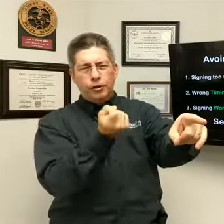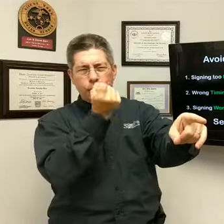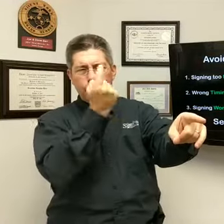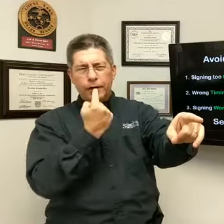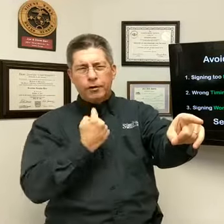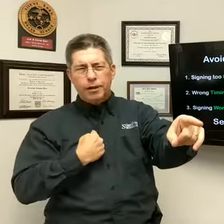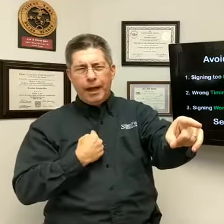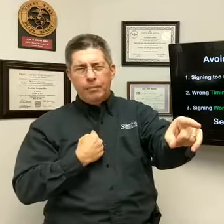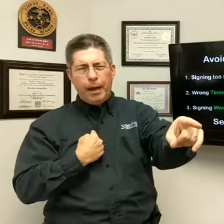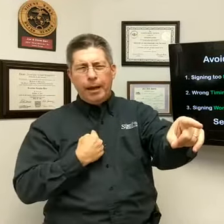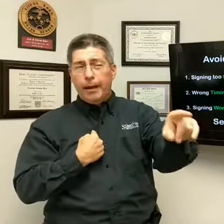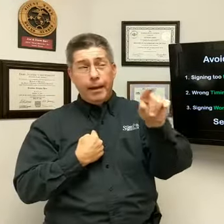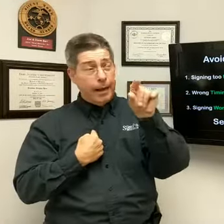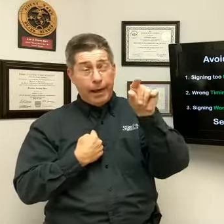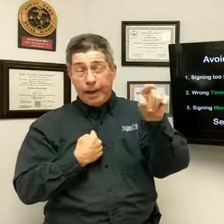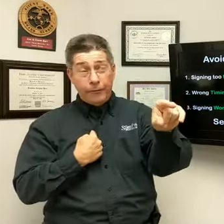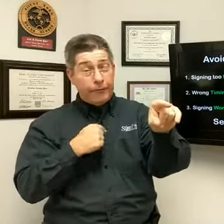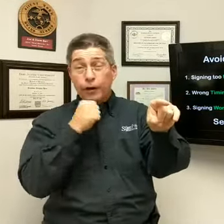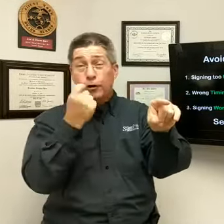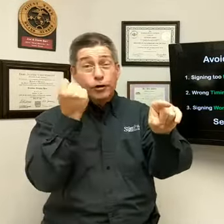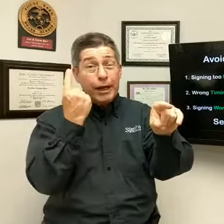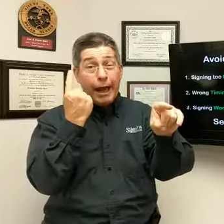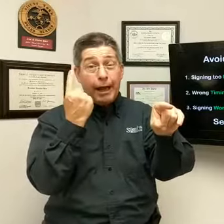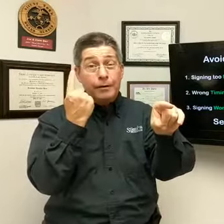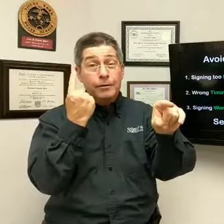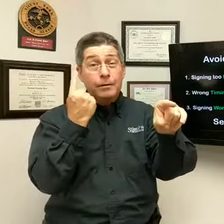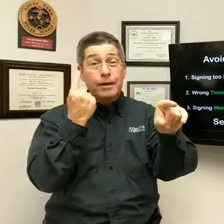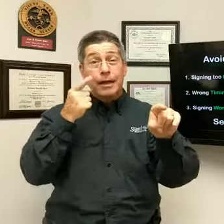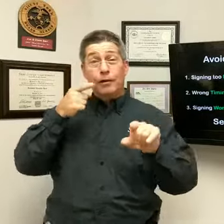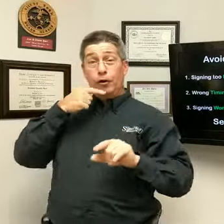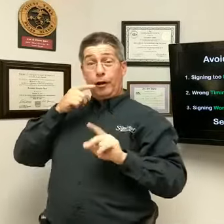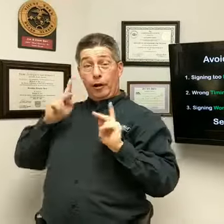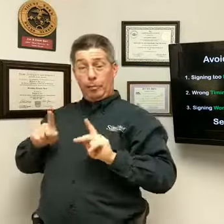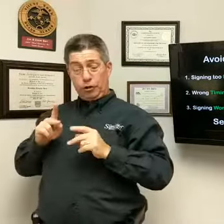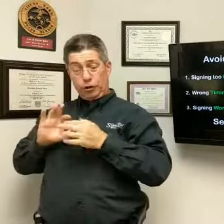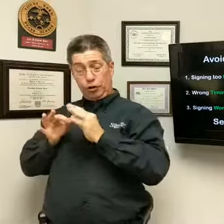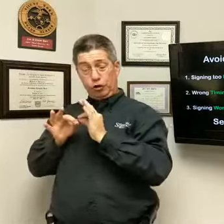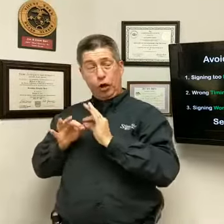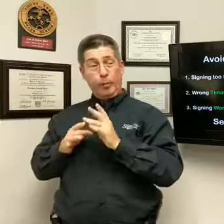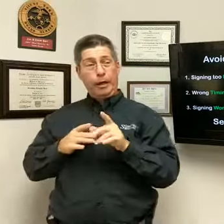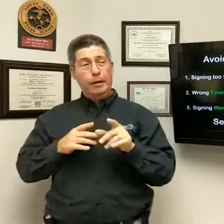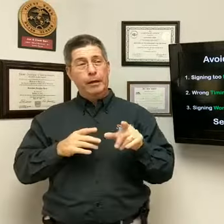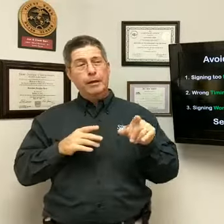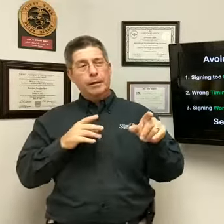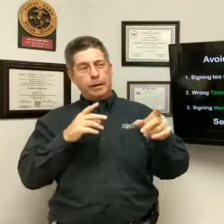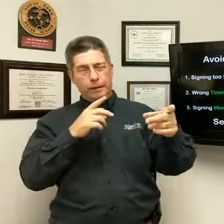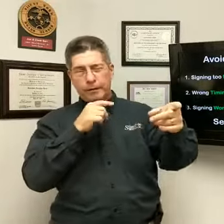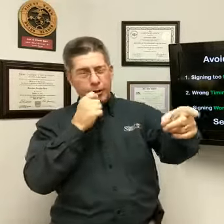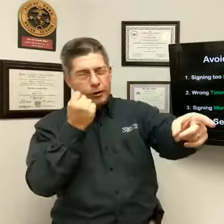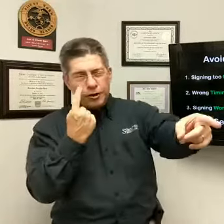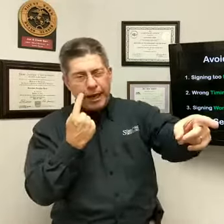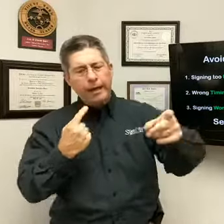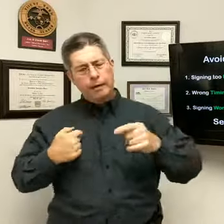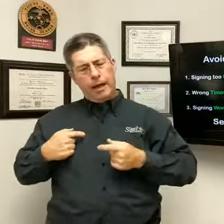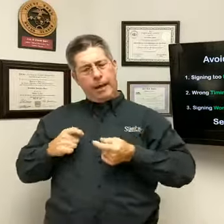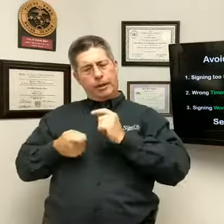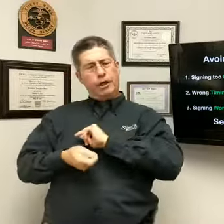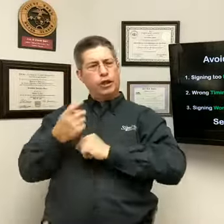they understand me? And if they don't understand, you're a hearing person, you're interpreting, they don't understand, I'm going to change